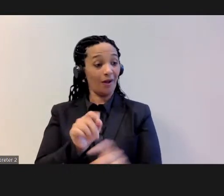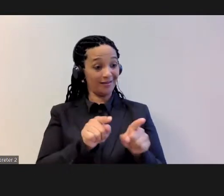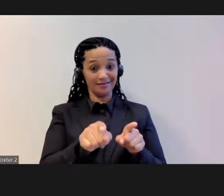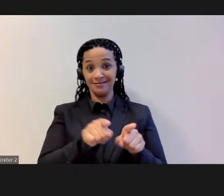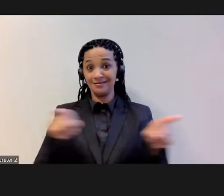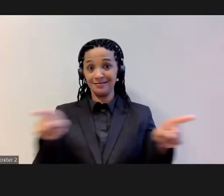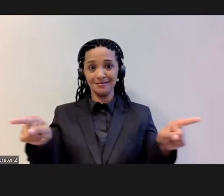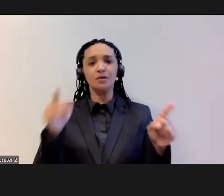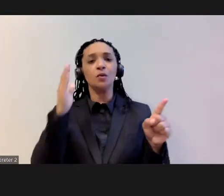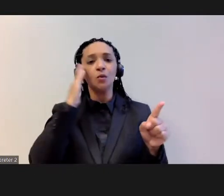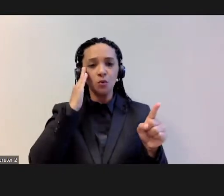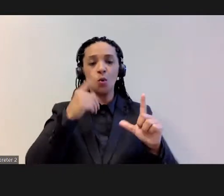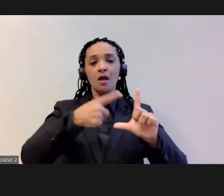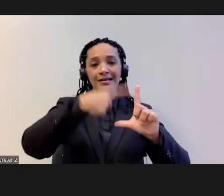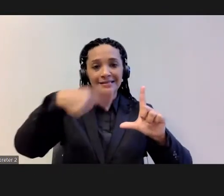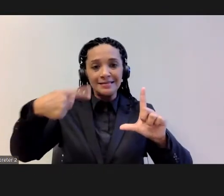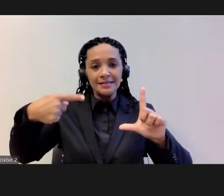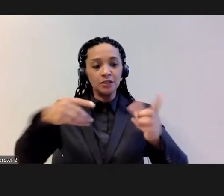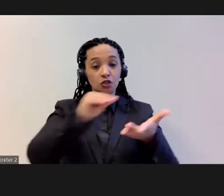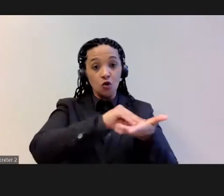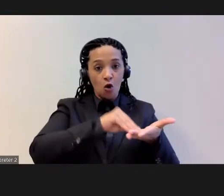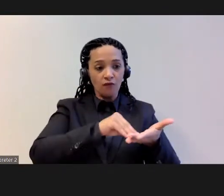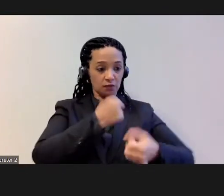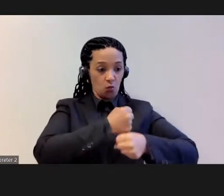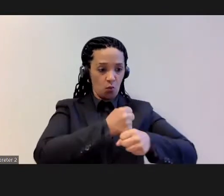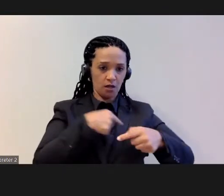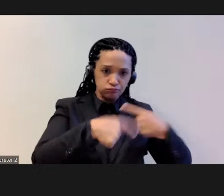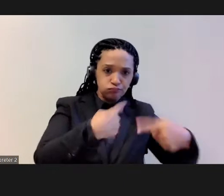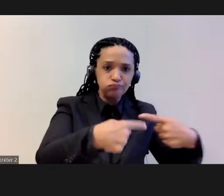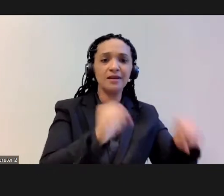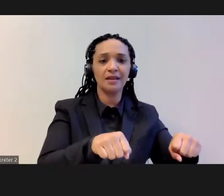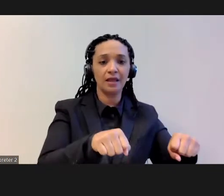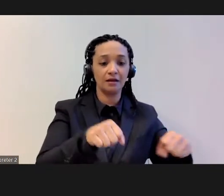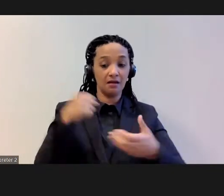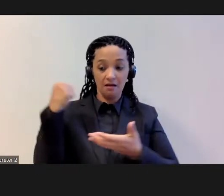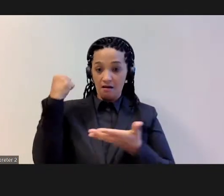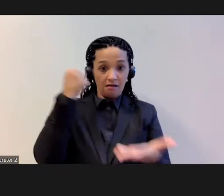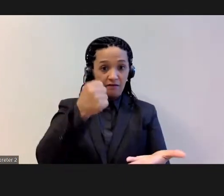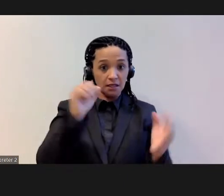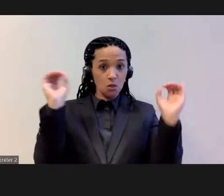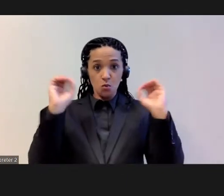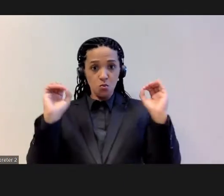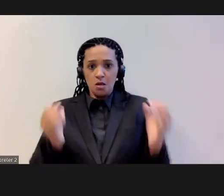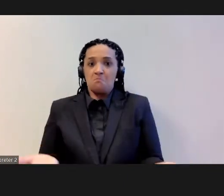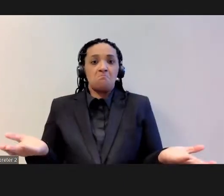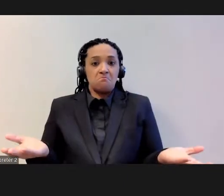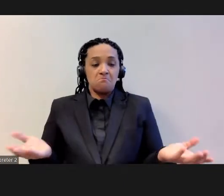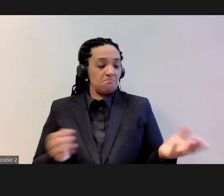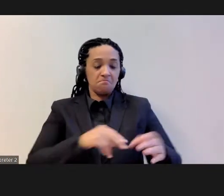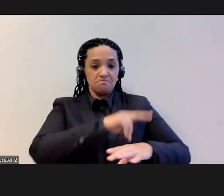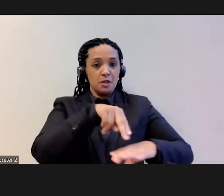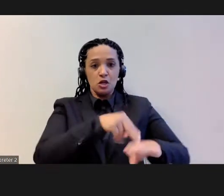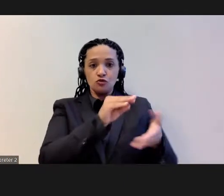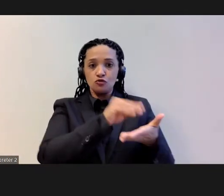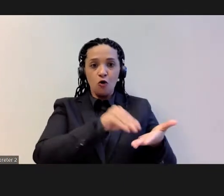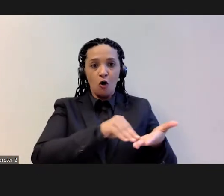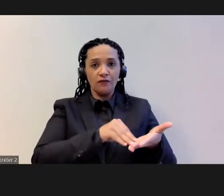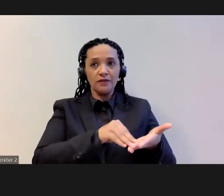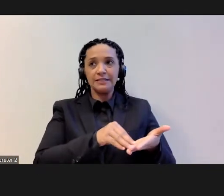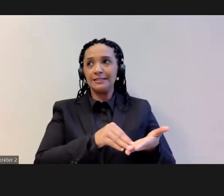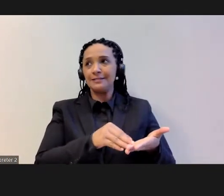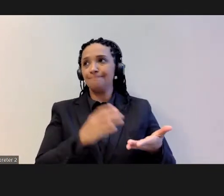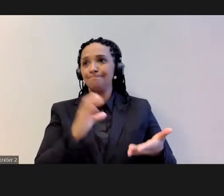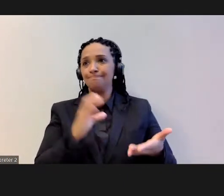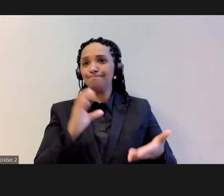statistical offices can do their job. If that is not in place, then national statistical offices are relying,